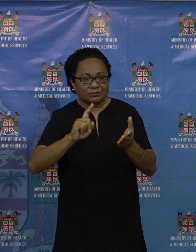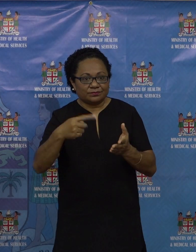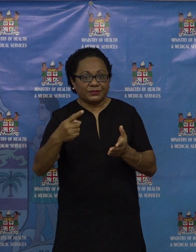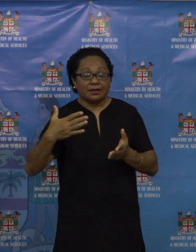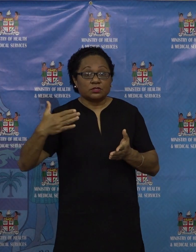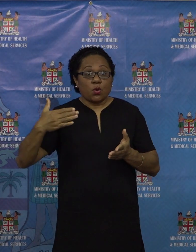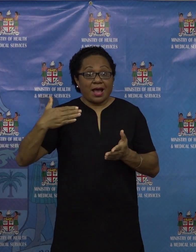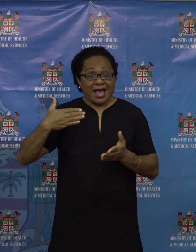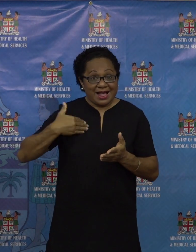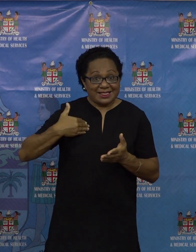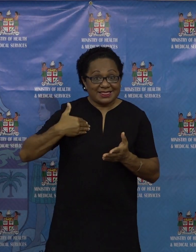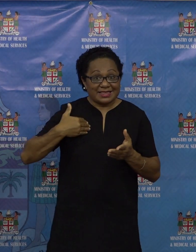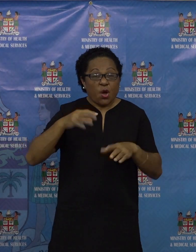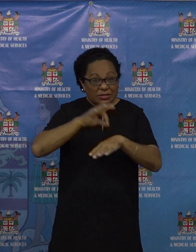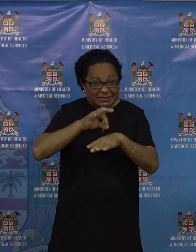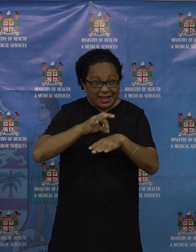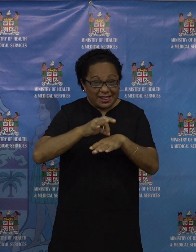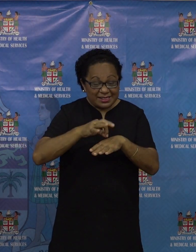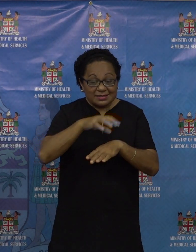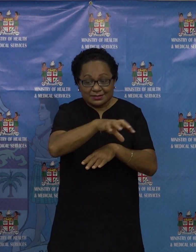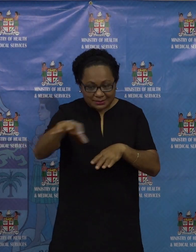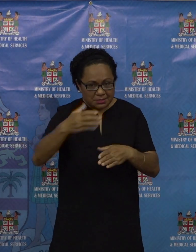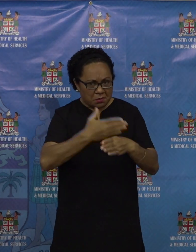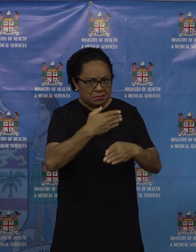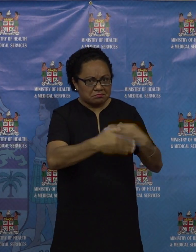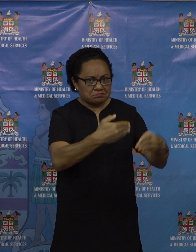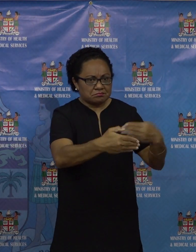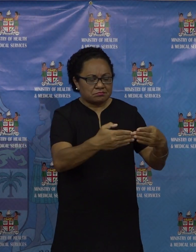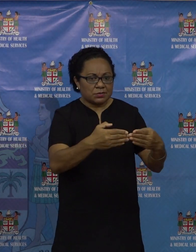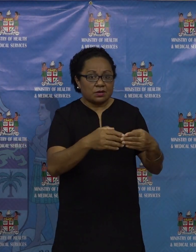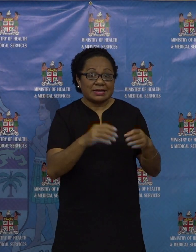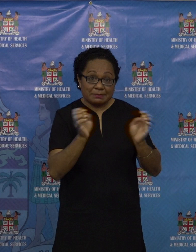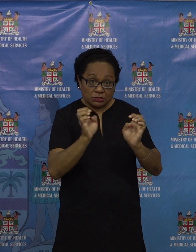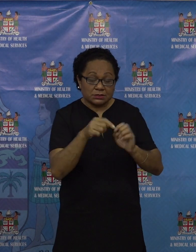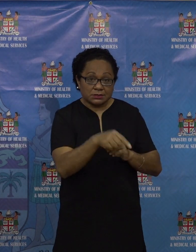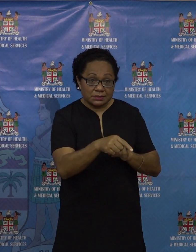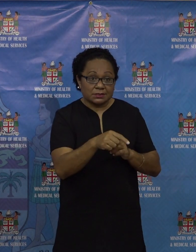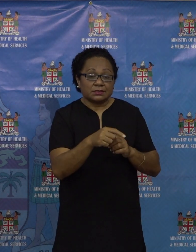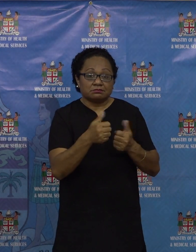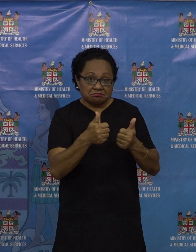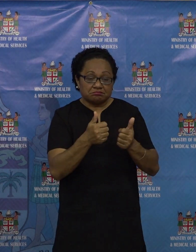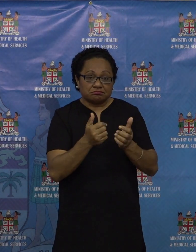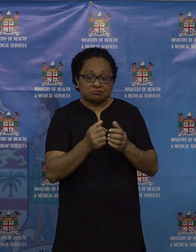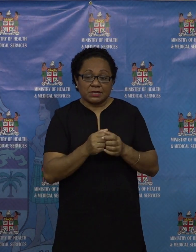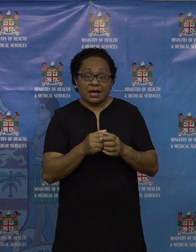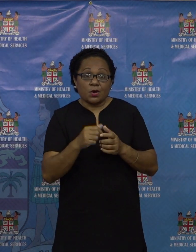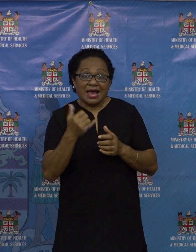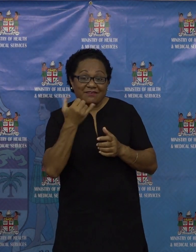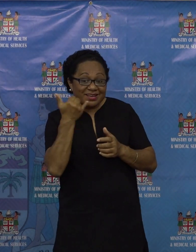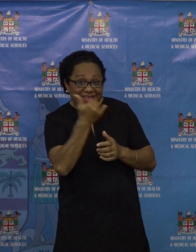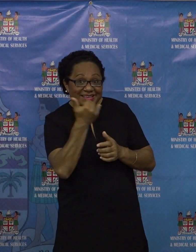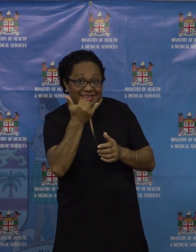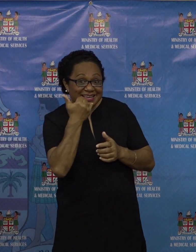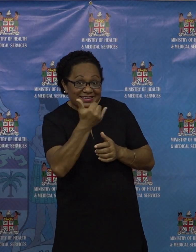facilities remain fully functional, providing emergency and essential services. Our telehealth services through 165